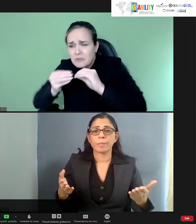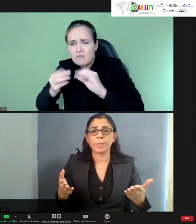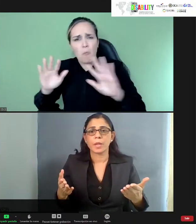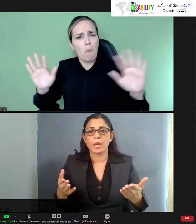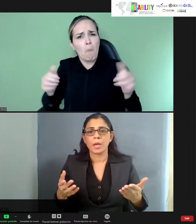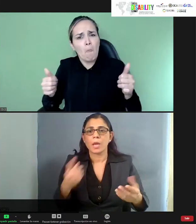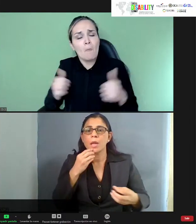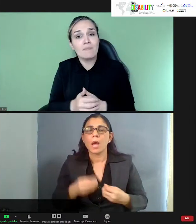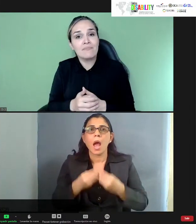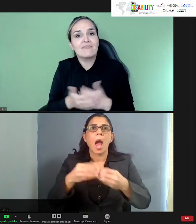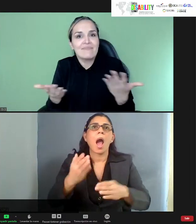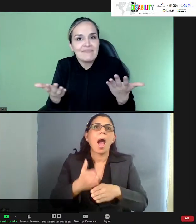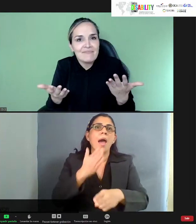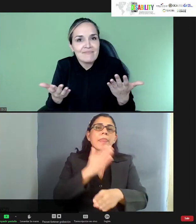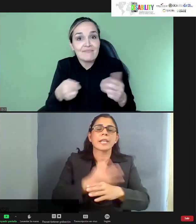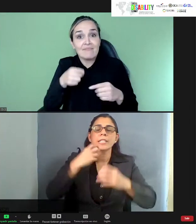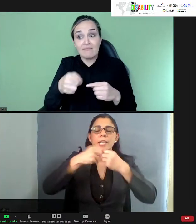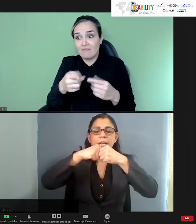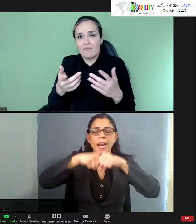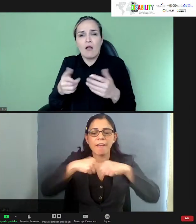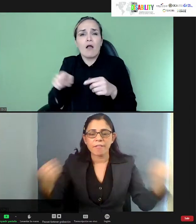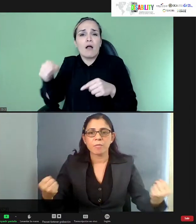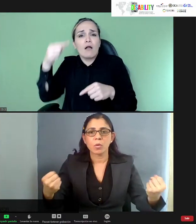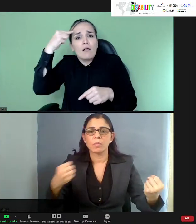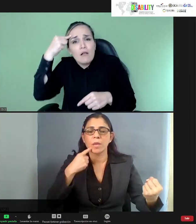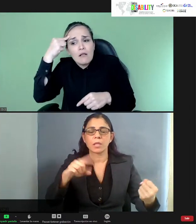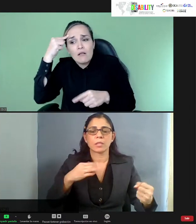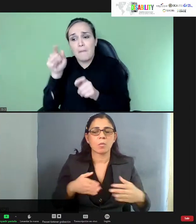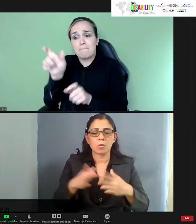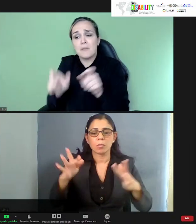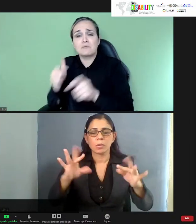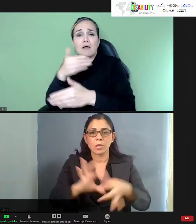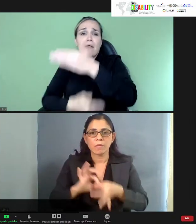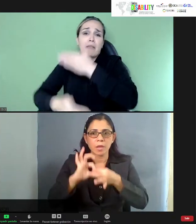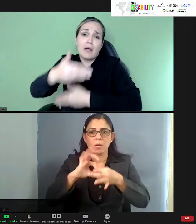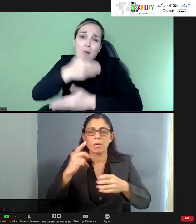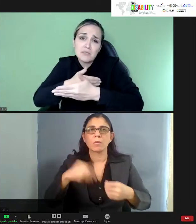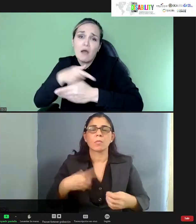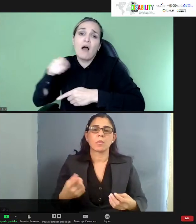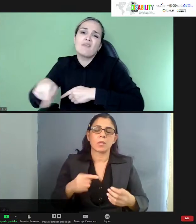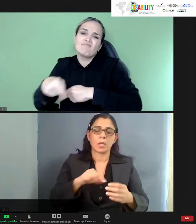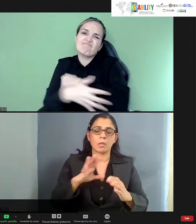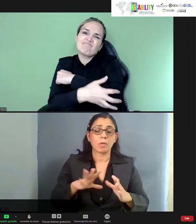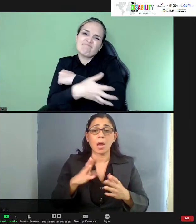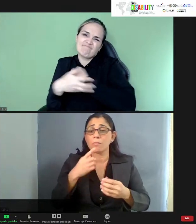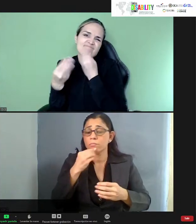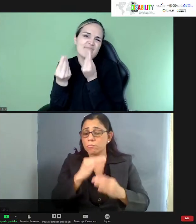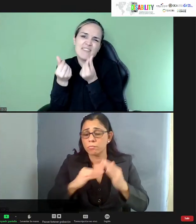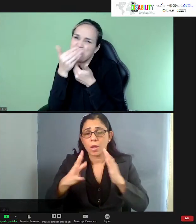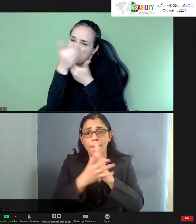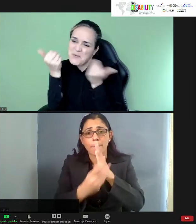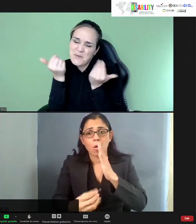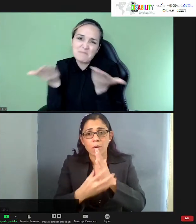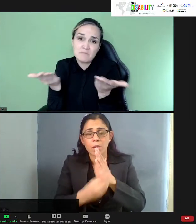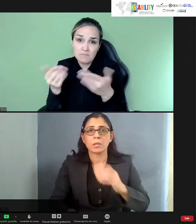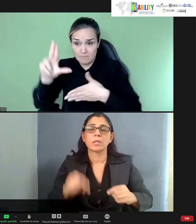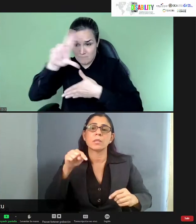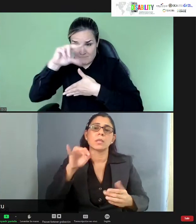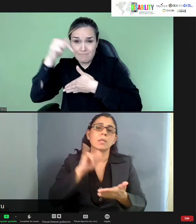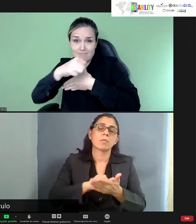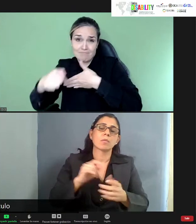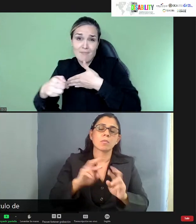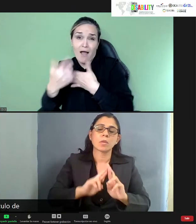circumstances so this access to employment breaks this traditional linking between capacity and poverty that there still is